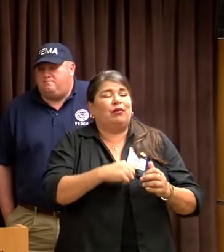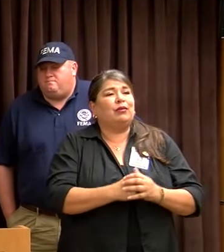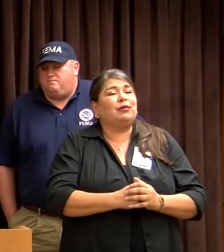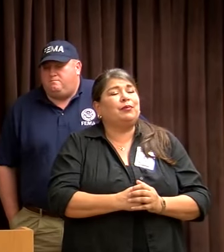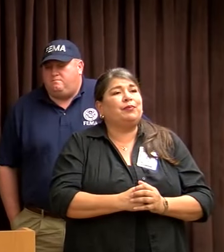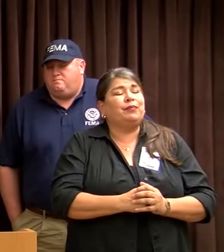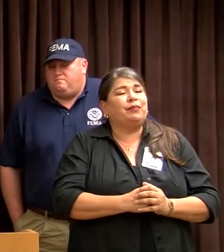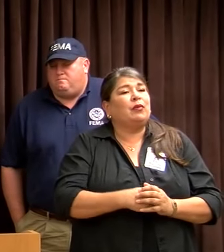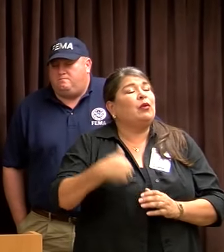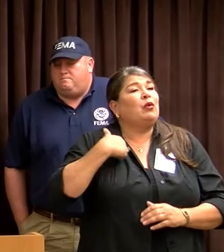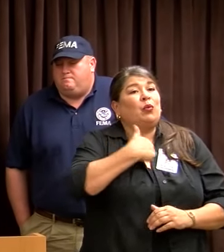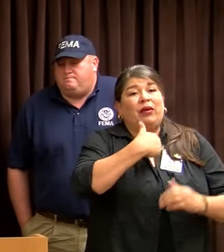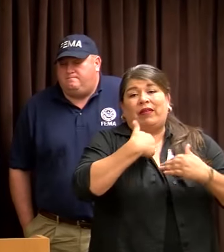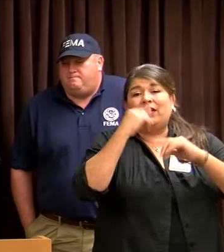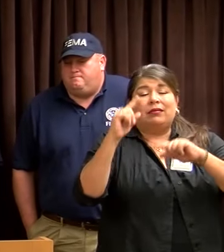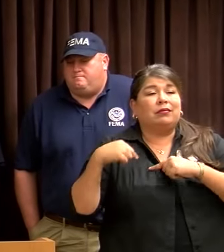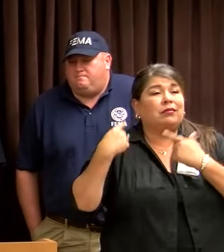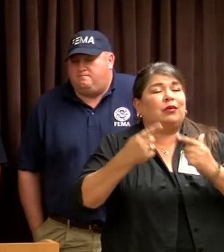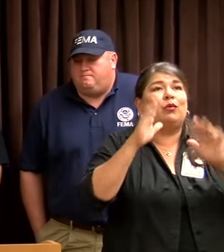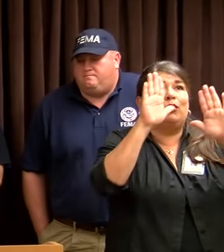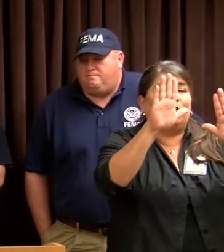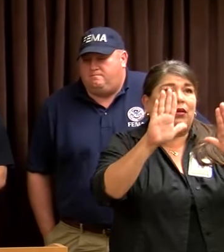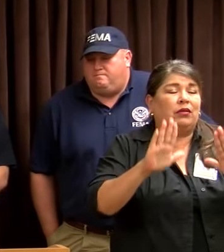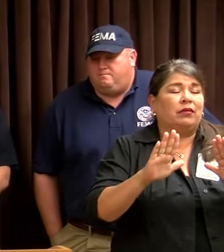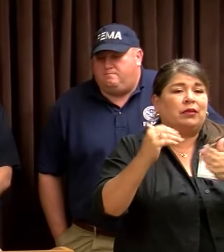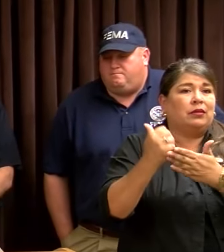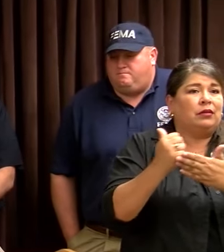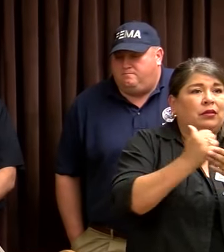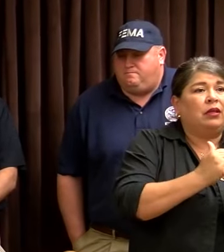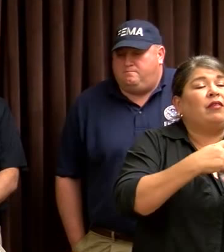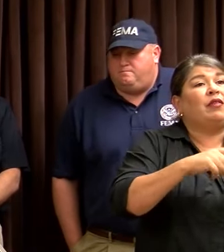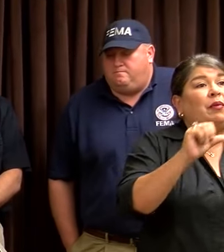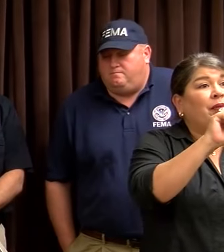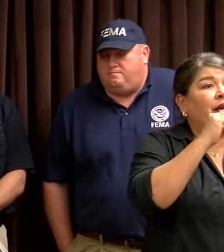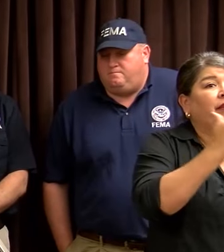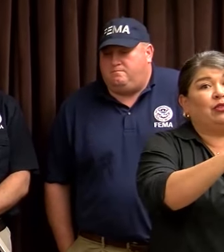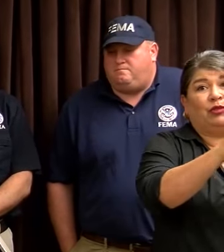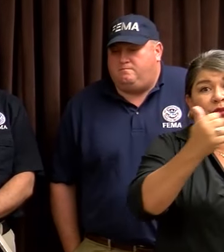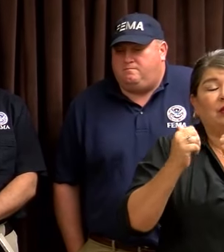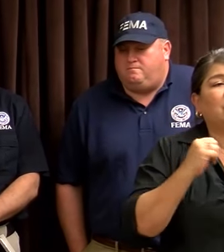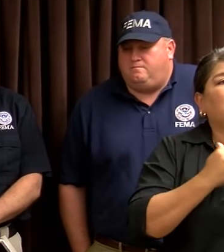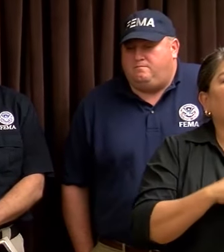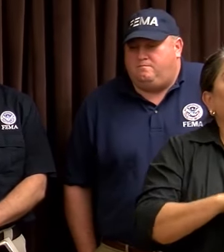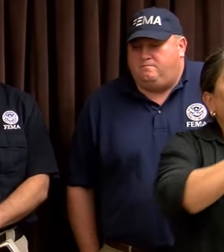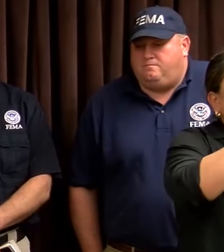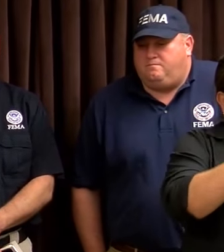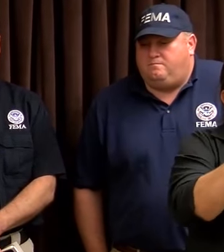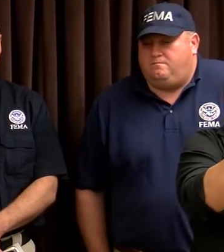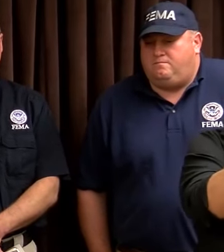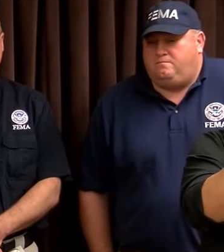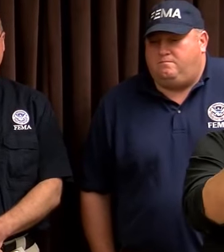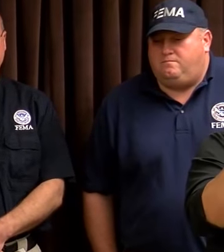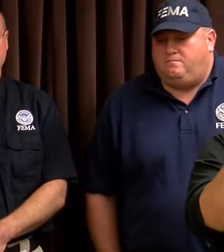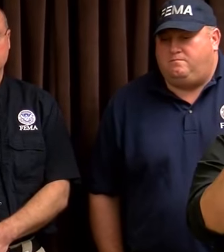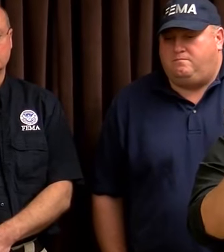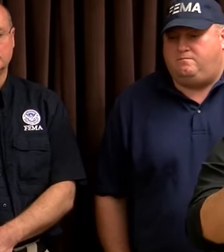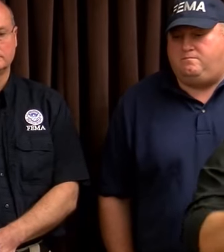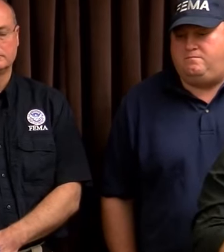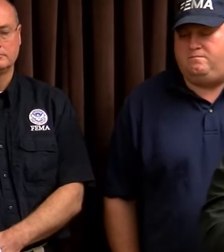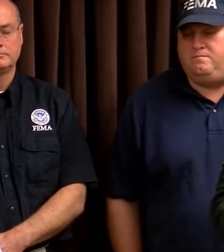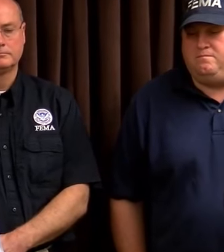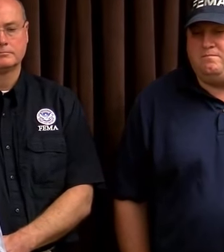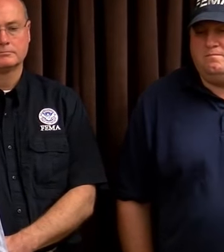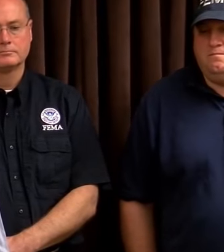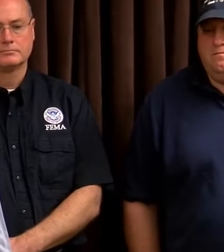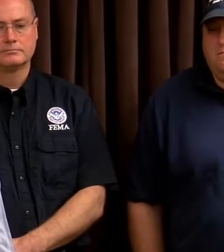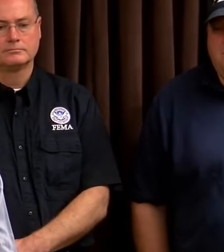We've had a wonderful response from the agencies in the area, including CAL FIRE. FEMA is now